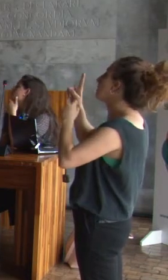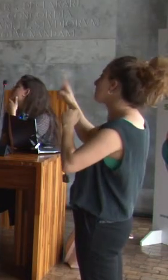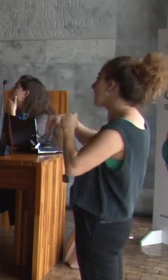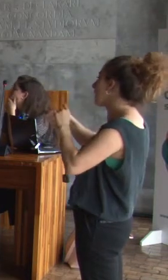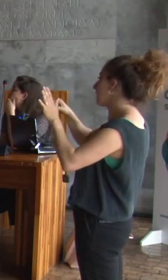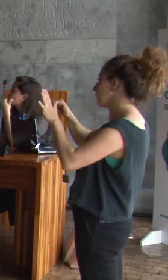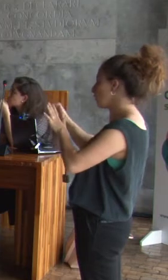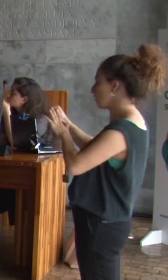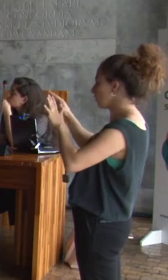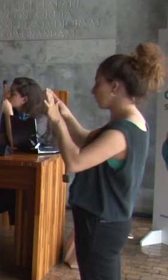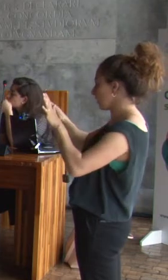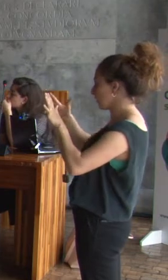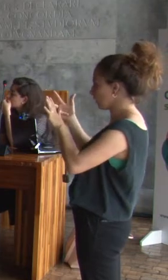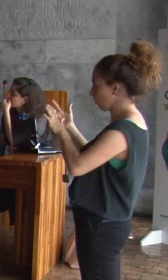in